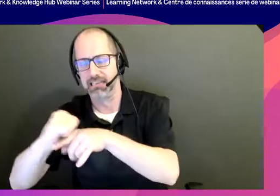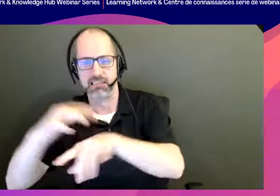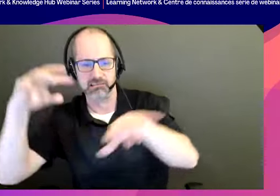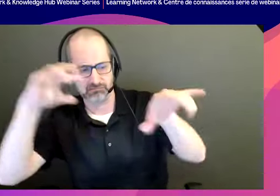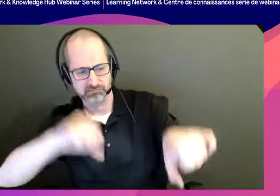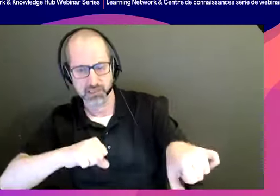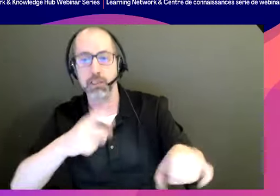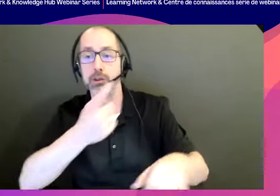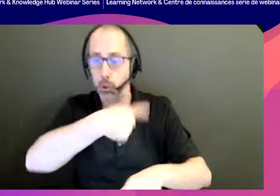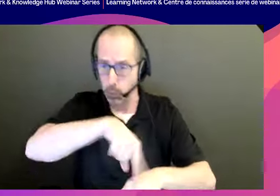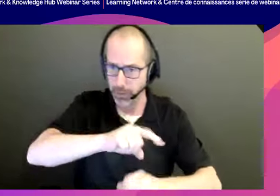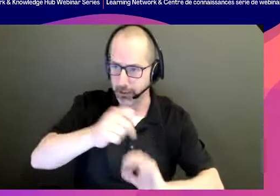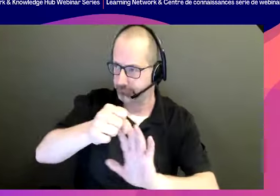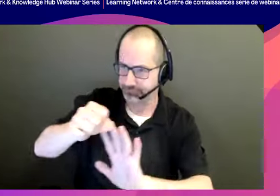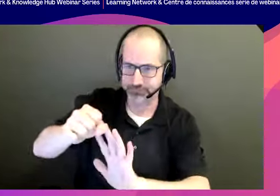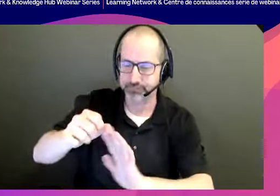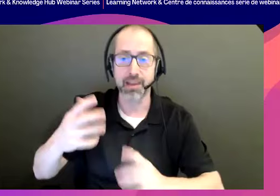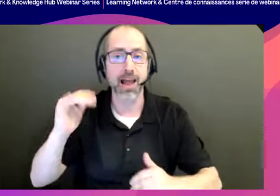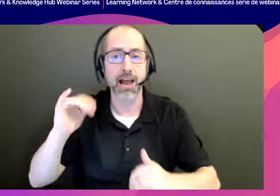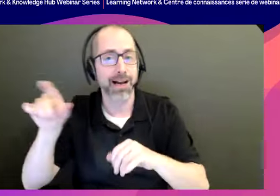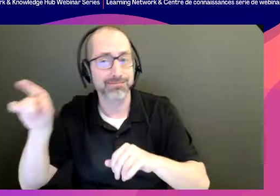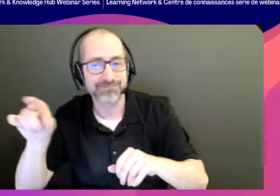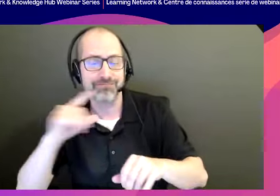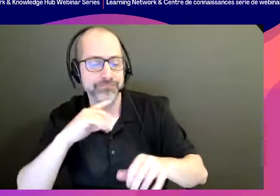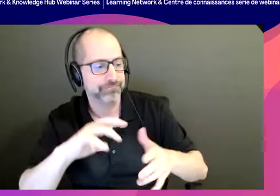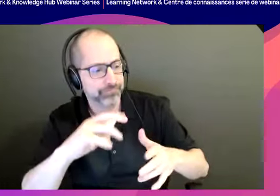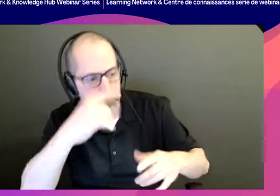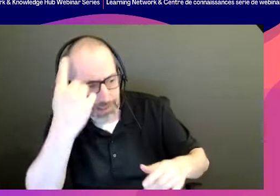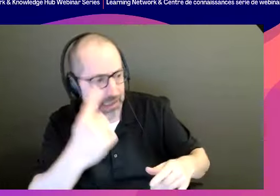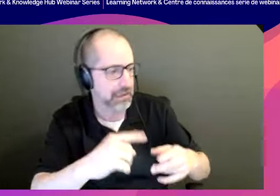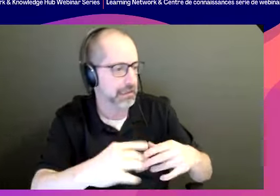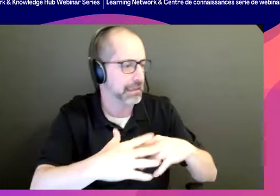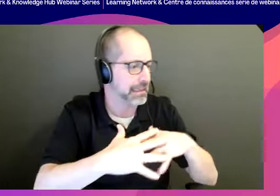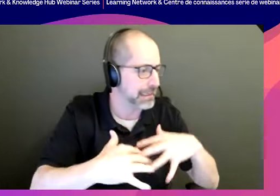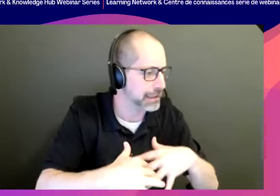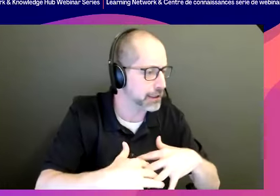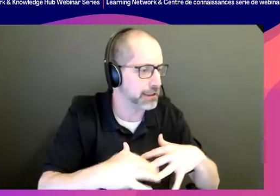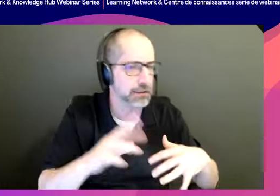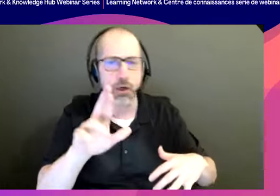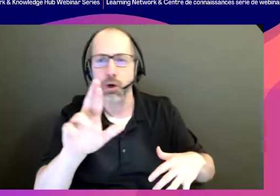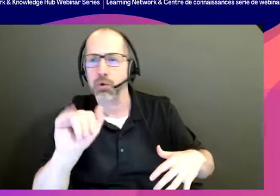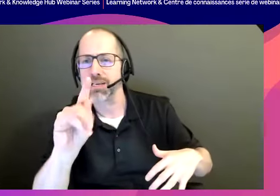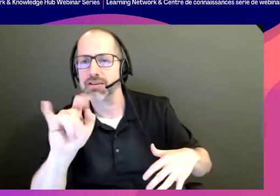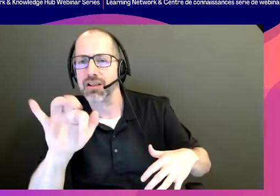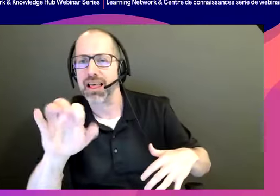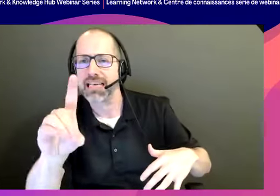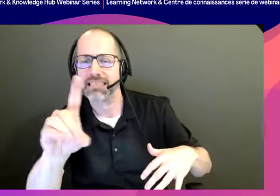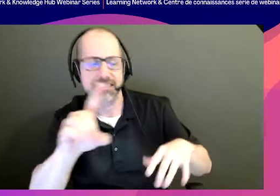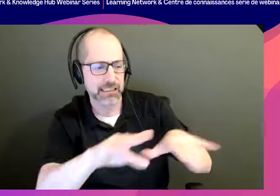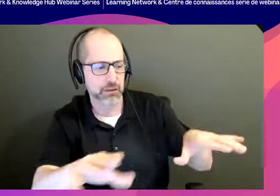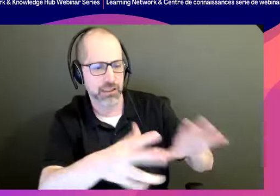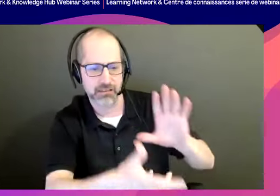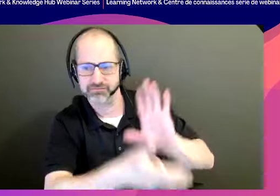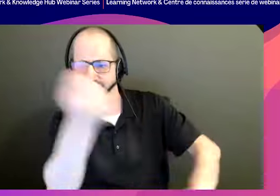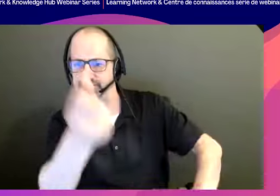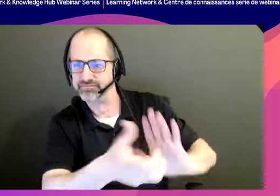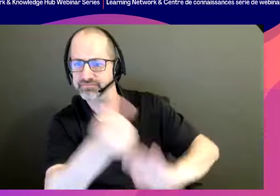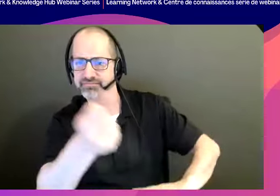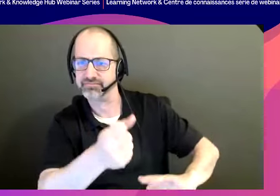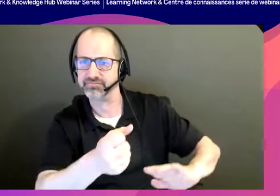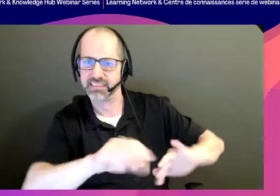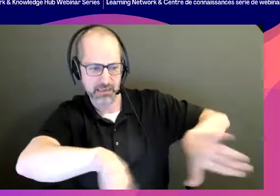disproportionately removing Indigenous, Black, and racialized children and children of families living in poverty. We advocate for the